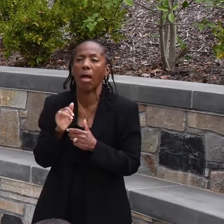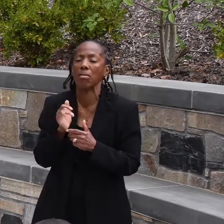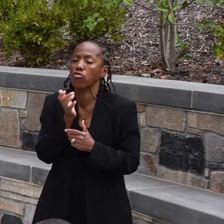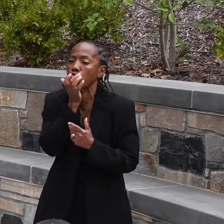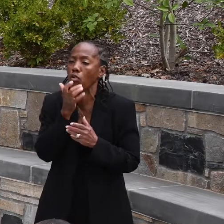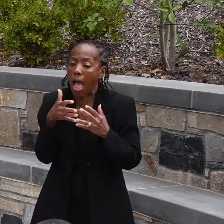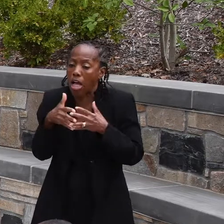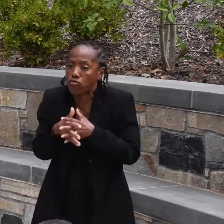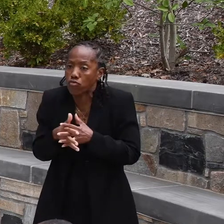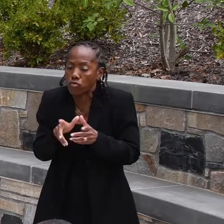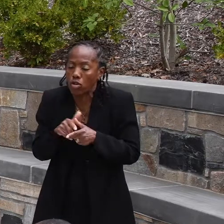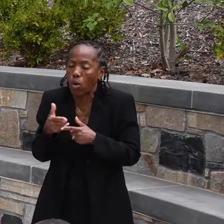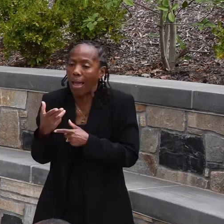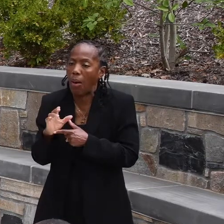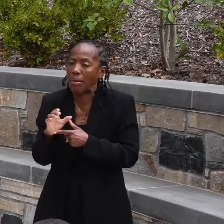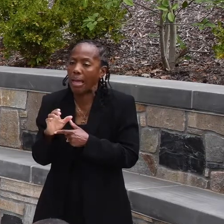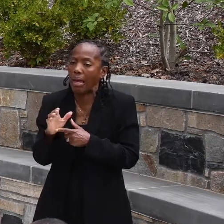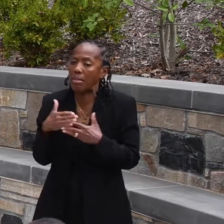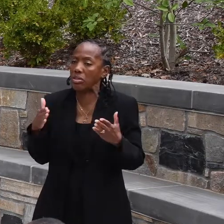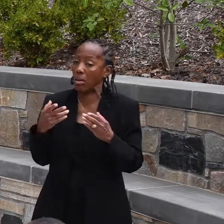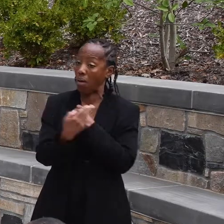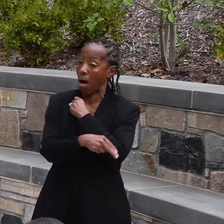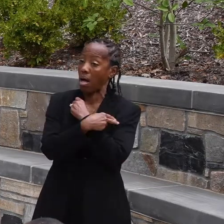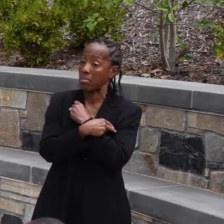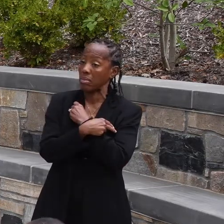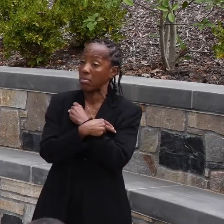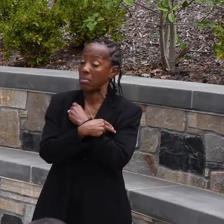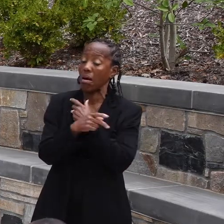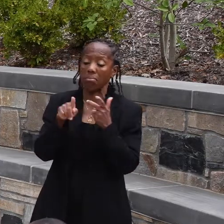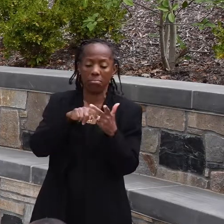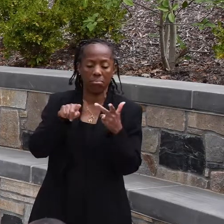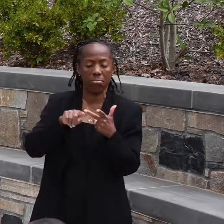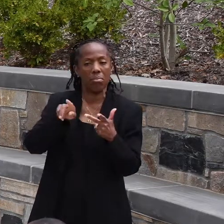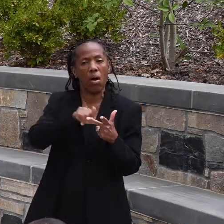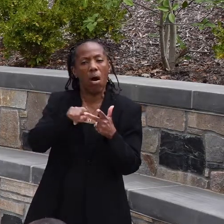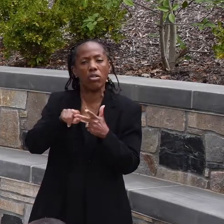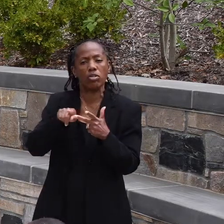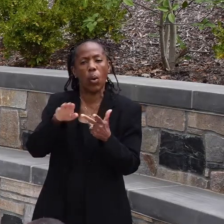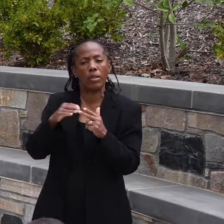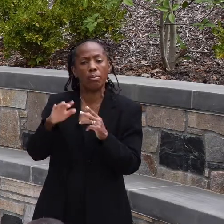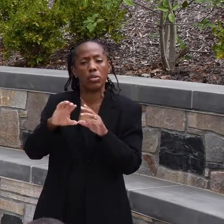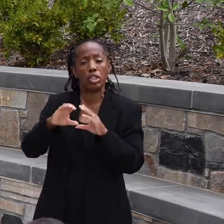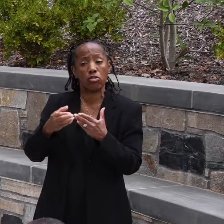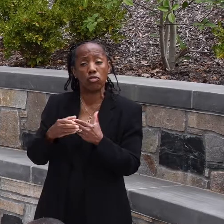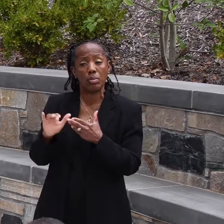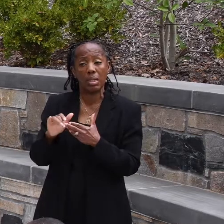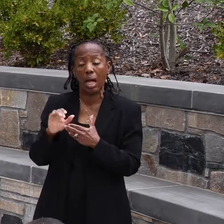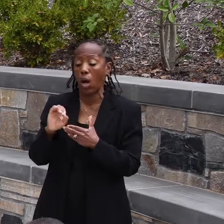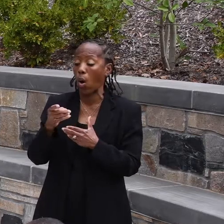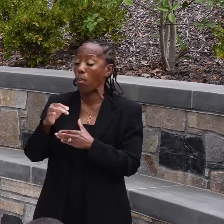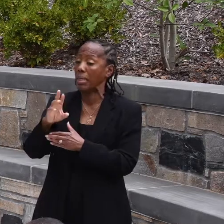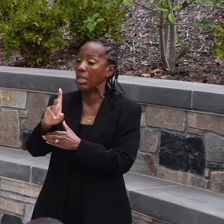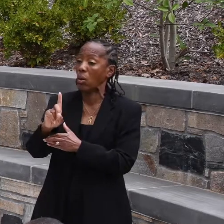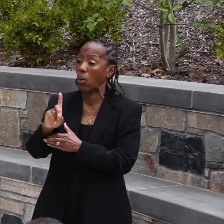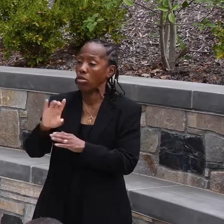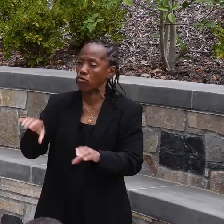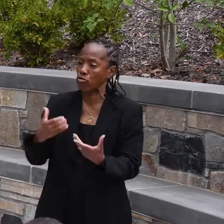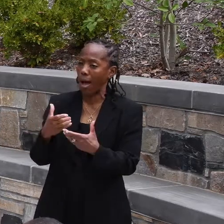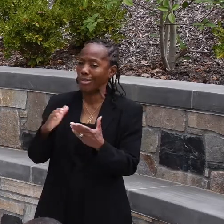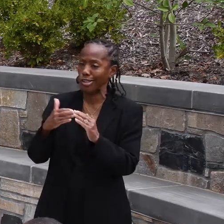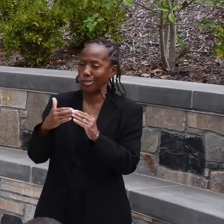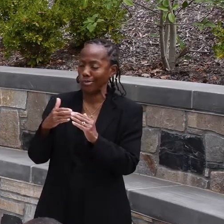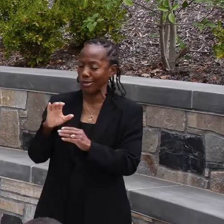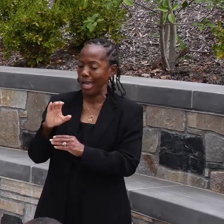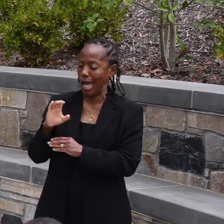Grassroots and Howard County General Hospital, as well as our community groups such as the Opioid Crisis